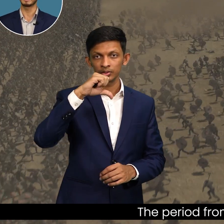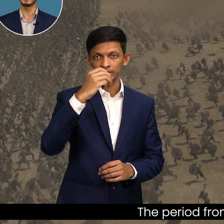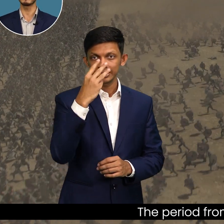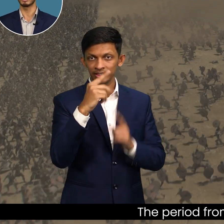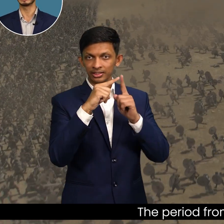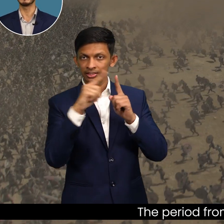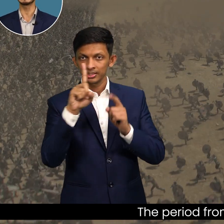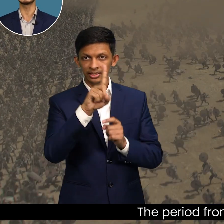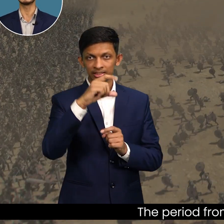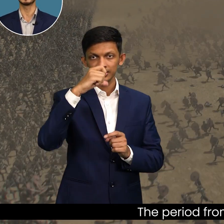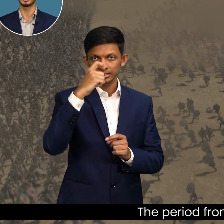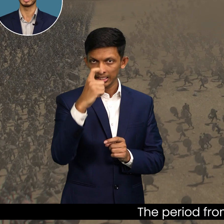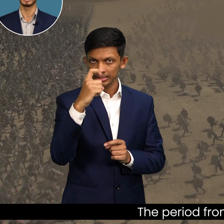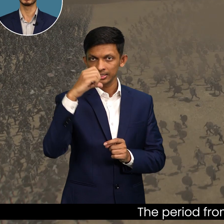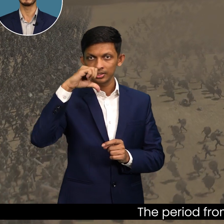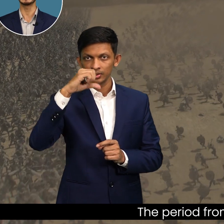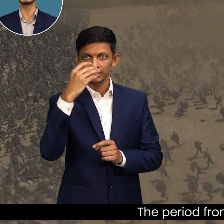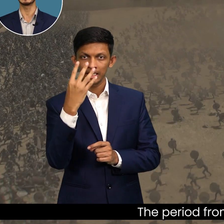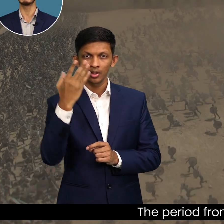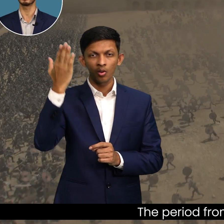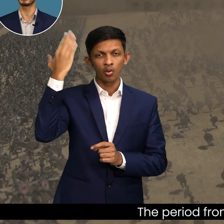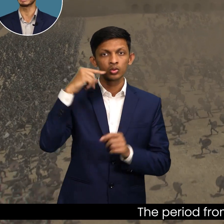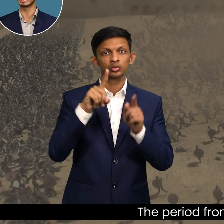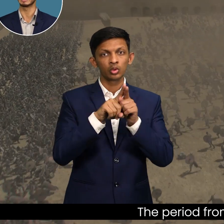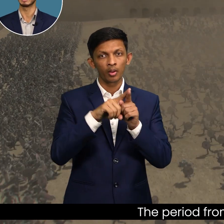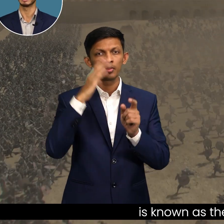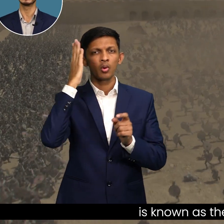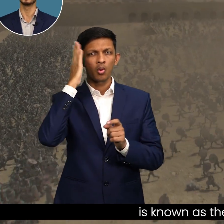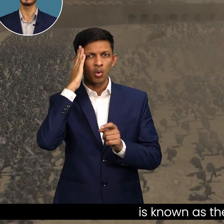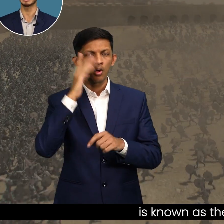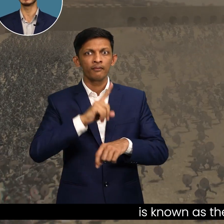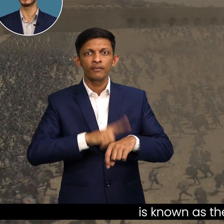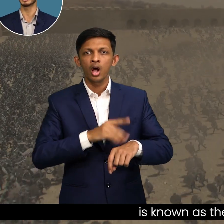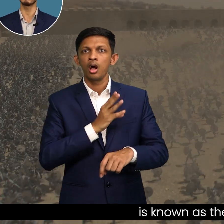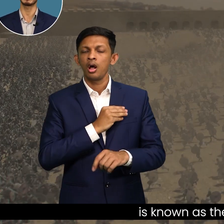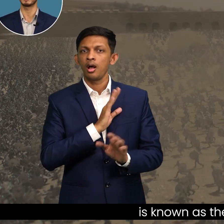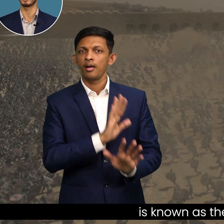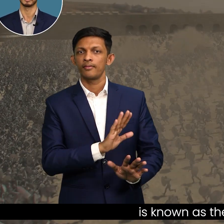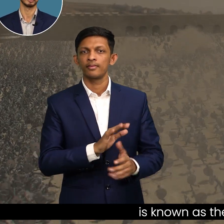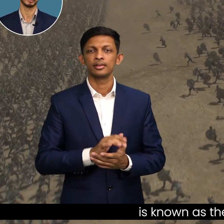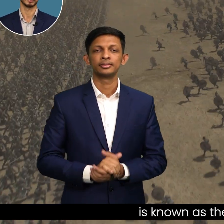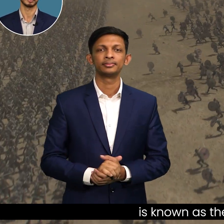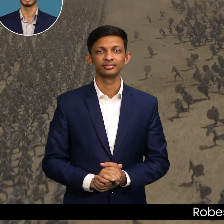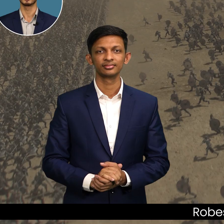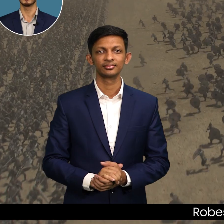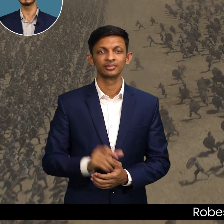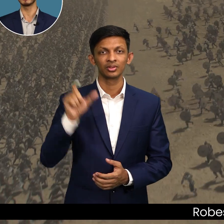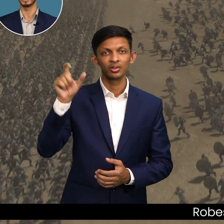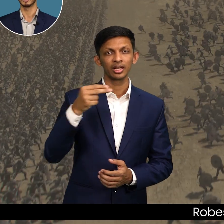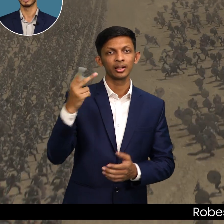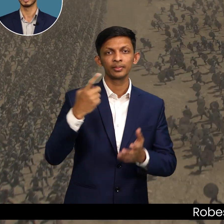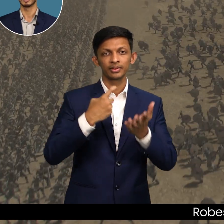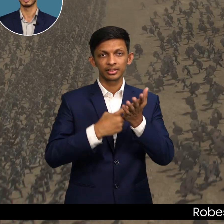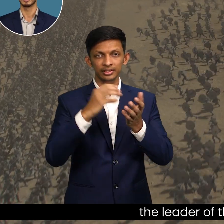The period from 1793 to 1794 CE is known as the Reign of Terror.